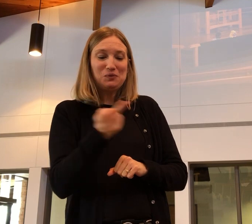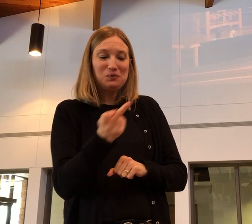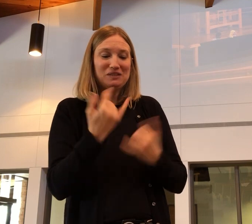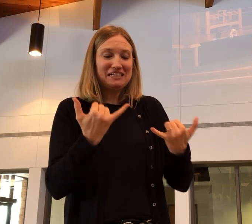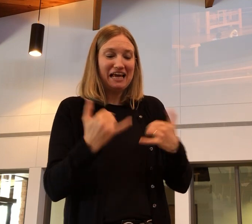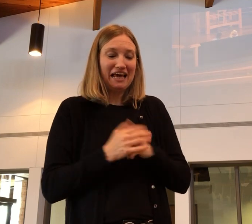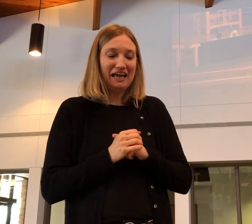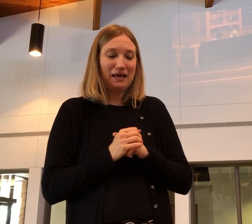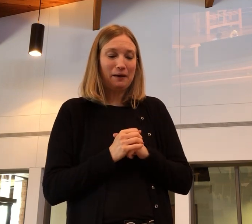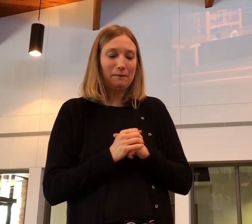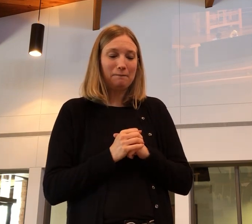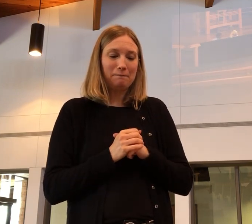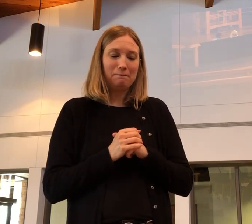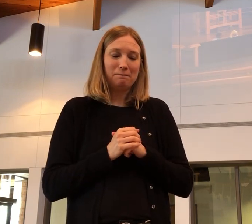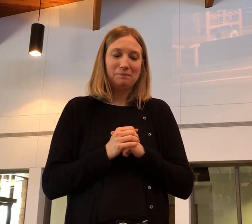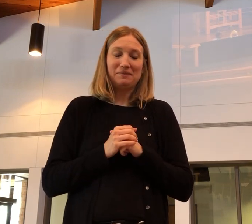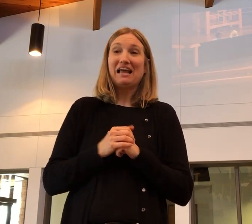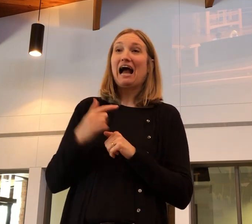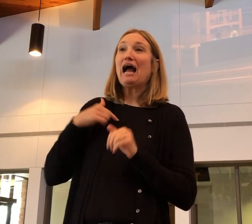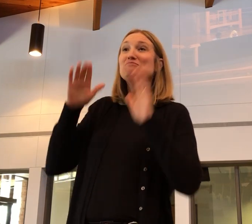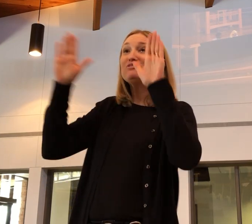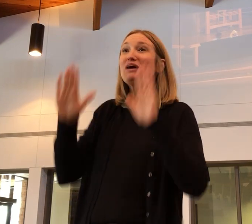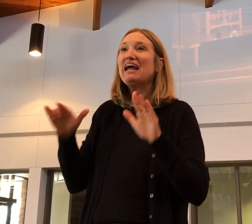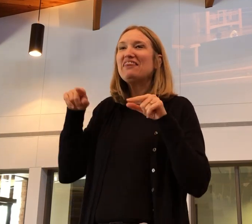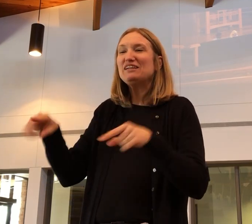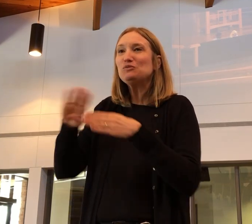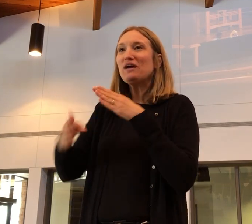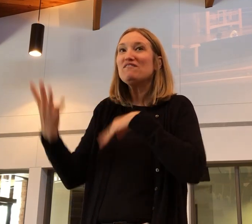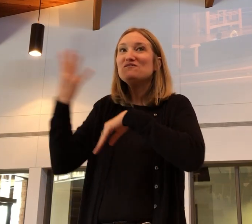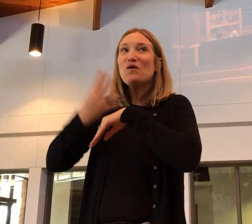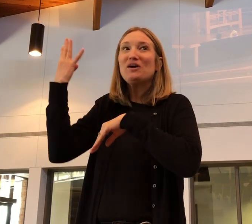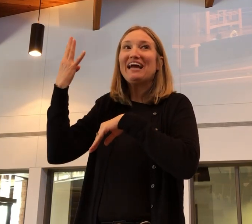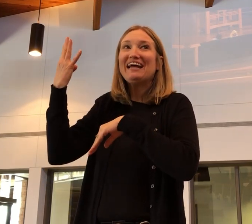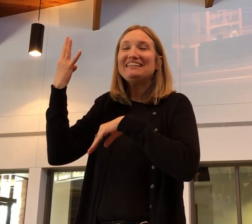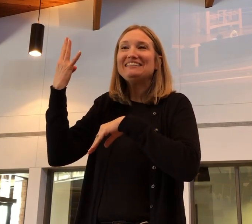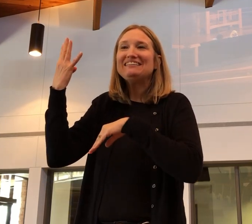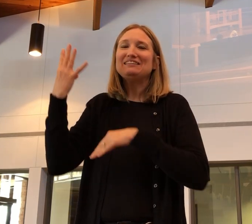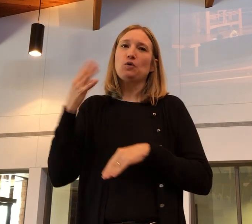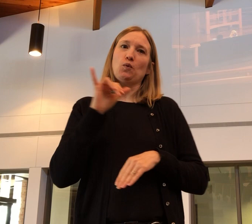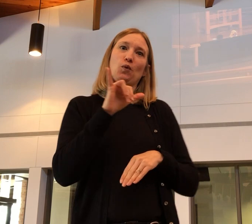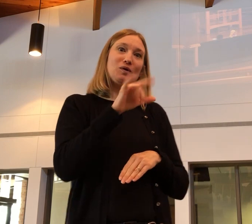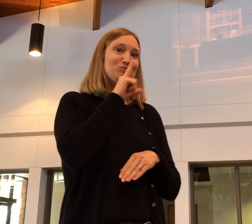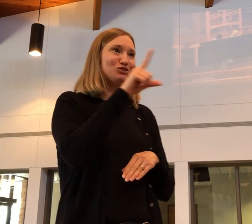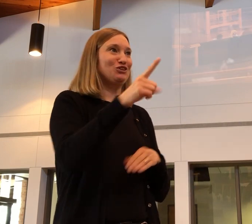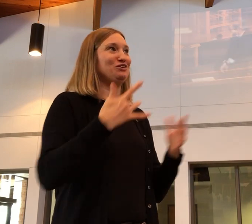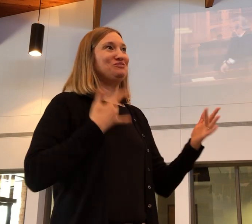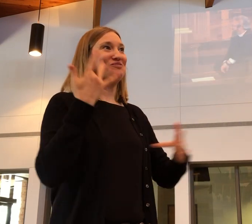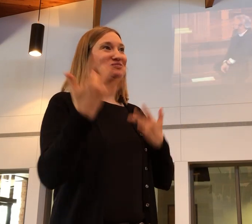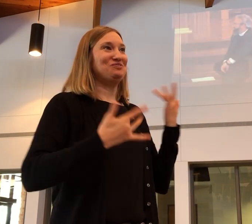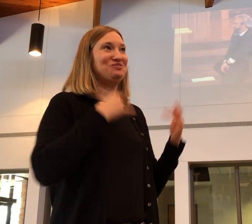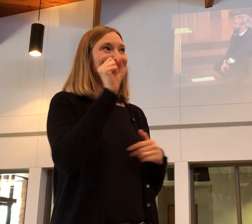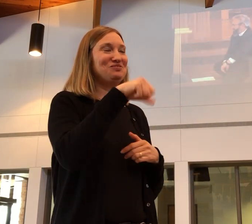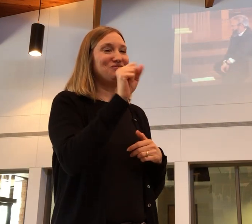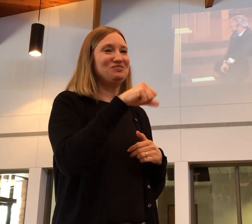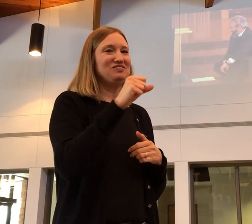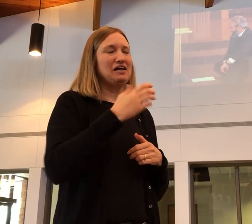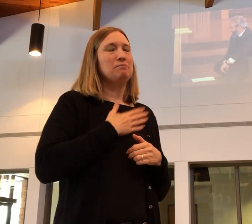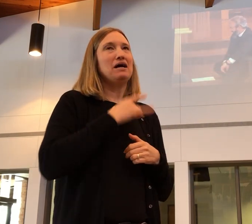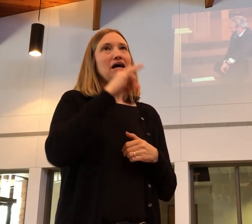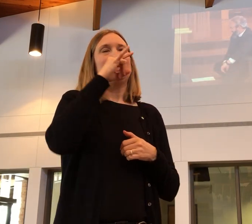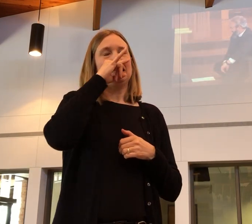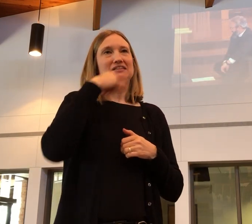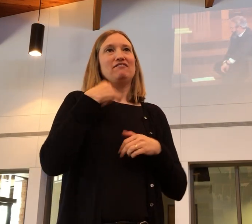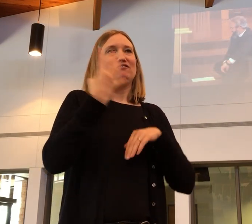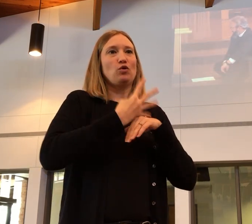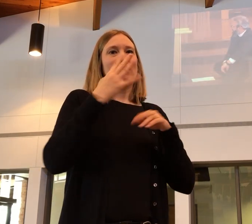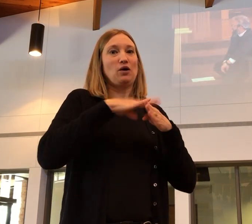you. I'm so great. It's a 4-day weekend. Oh, I bet you are excited. My kids have a